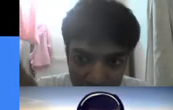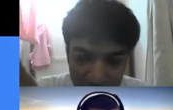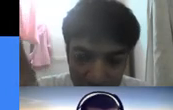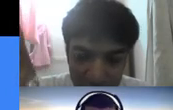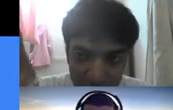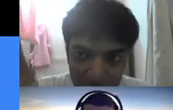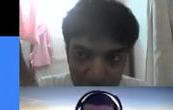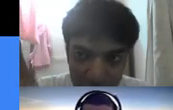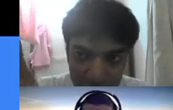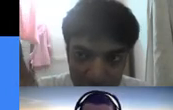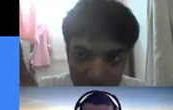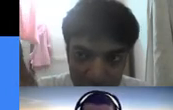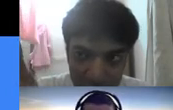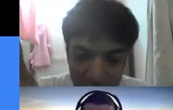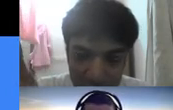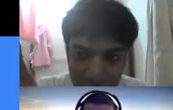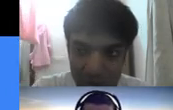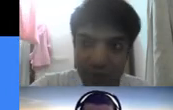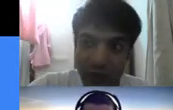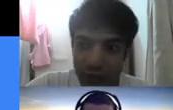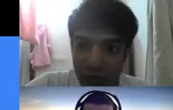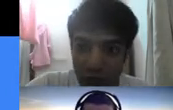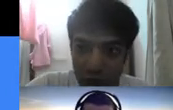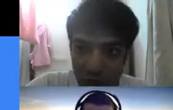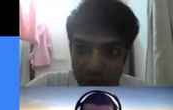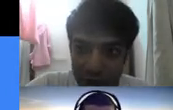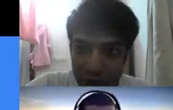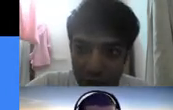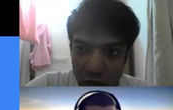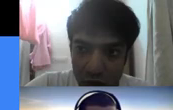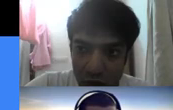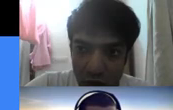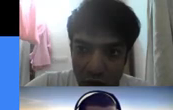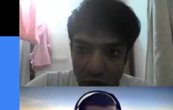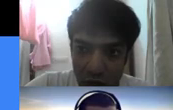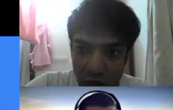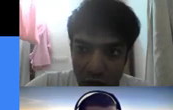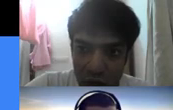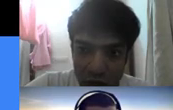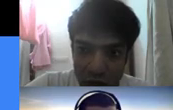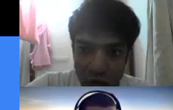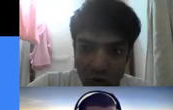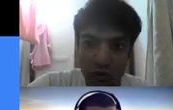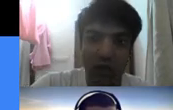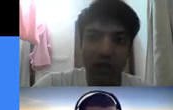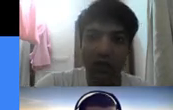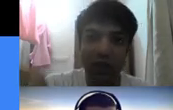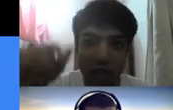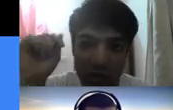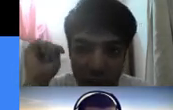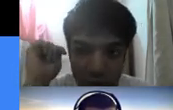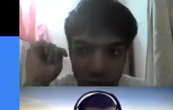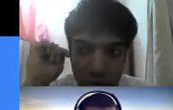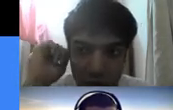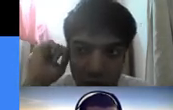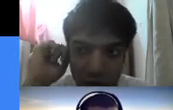your question, or was that what you were asking? Okay. Yeah. So Gitanjali